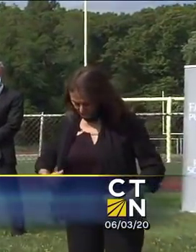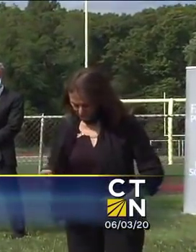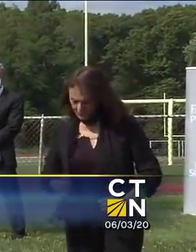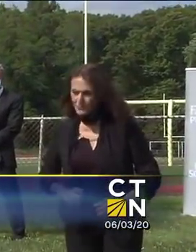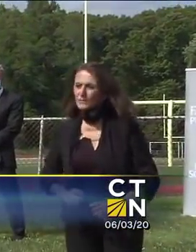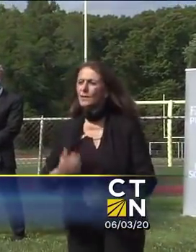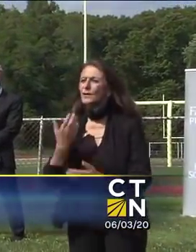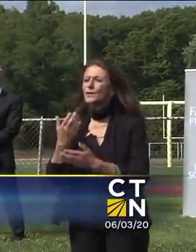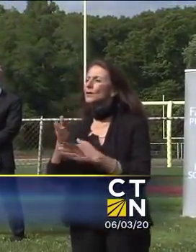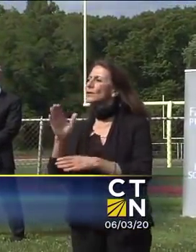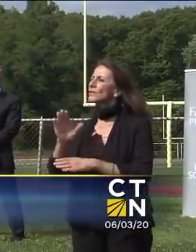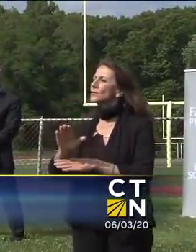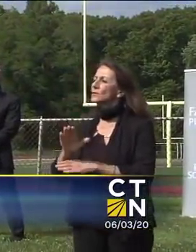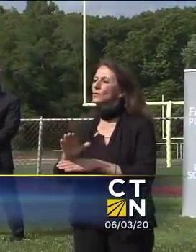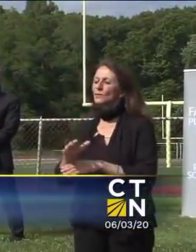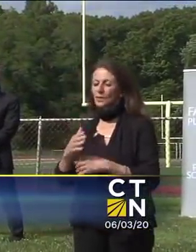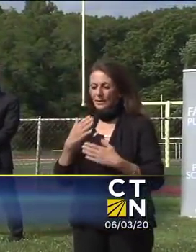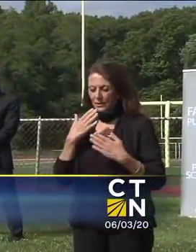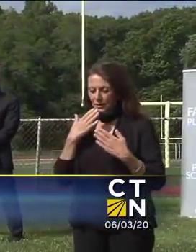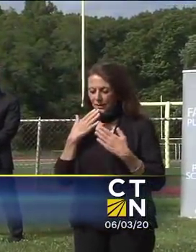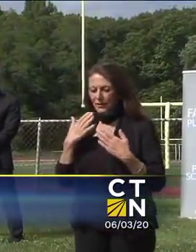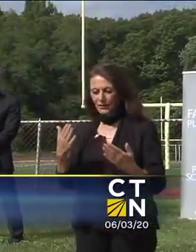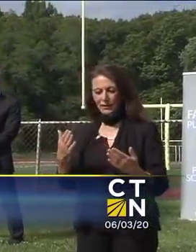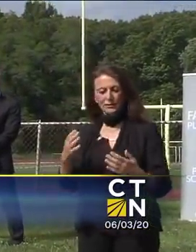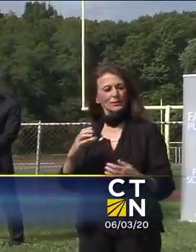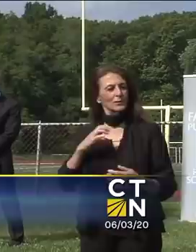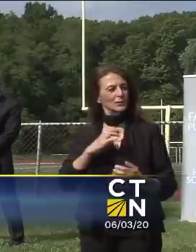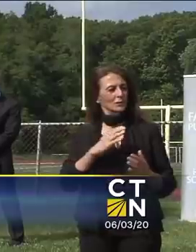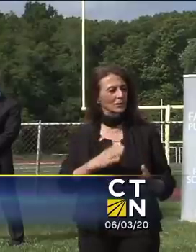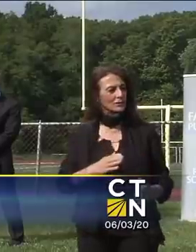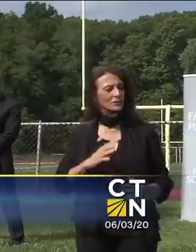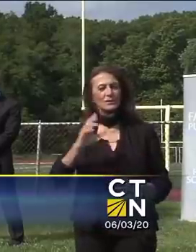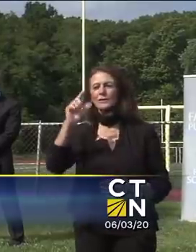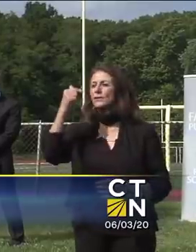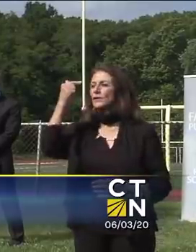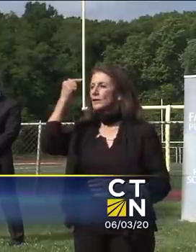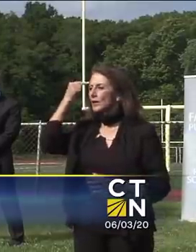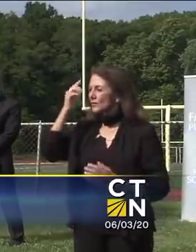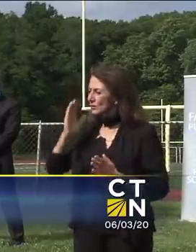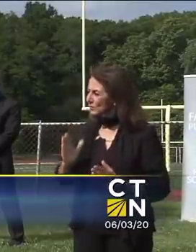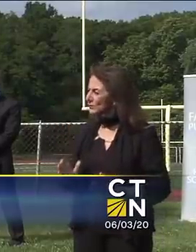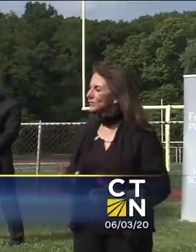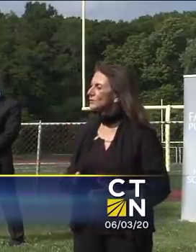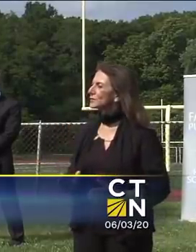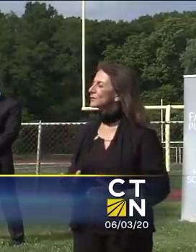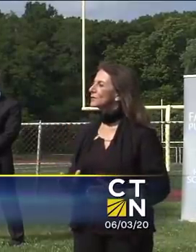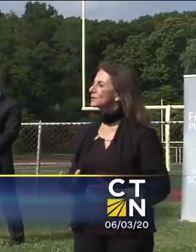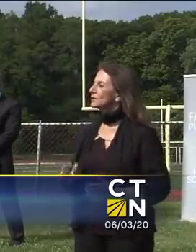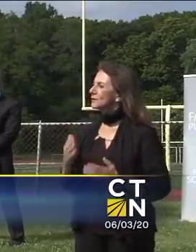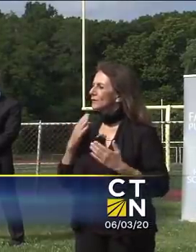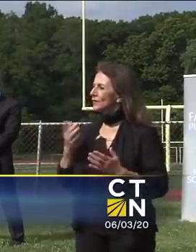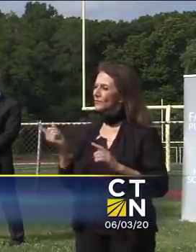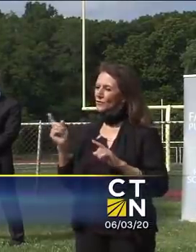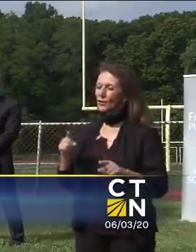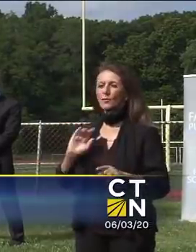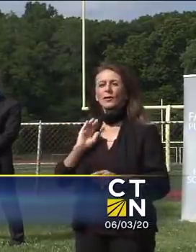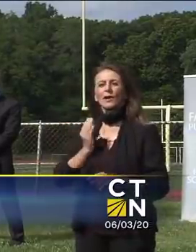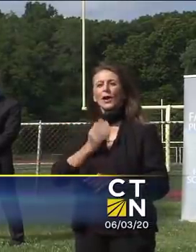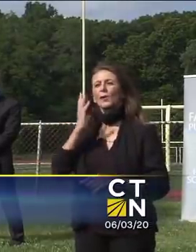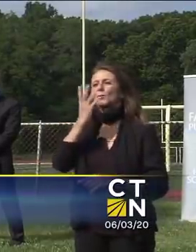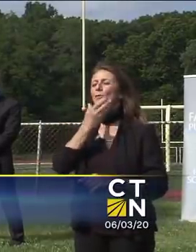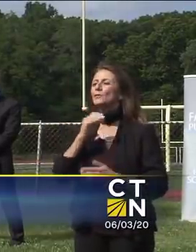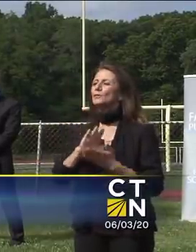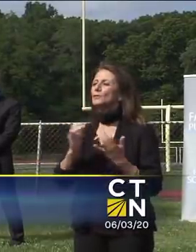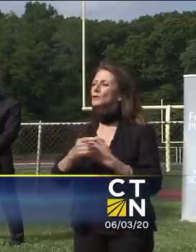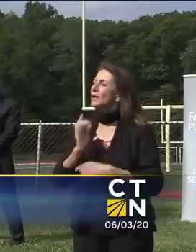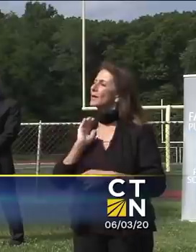Good afternoon. Thank you to the Commissioner and Governor Lamont for coming to our beautiful school today.